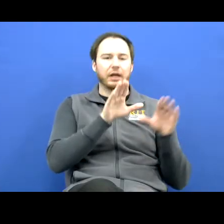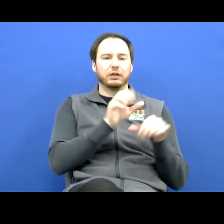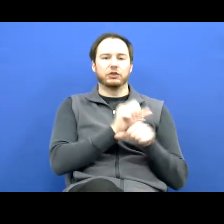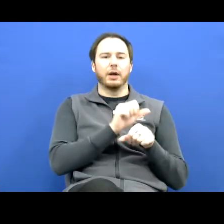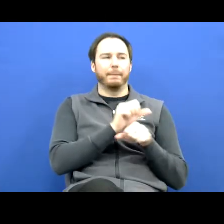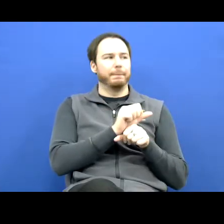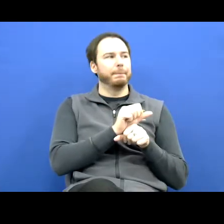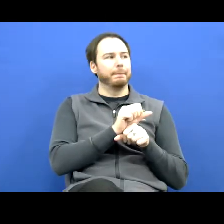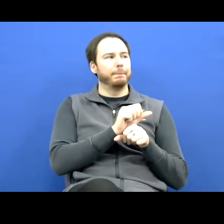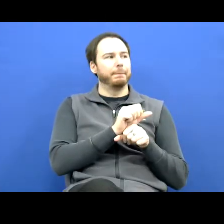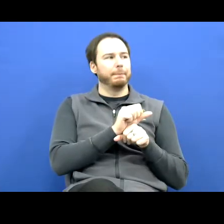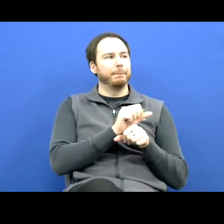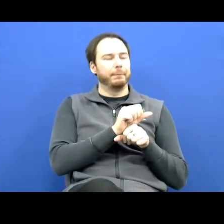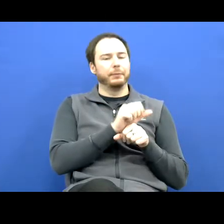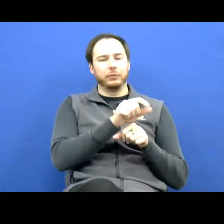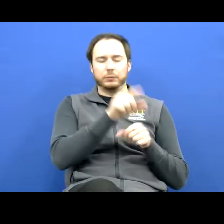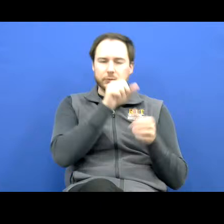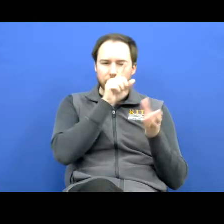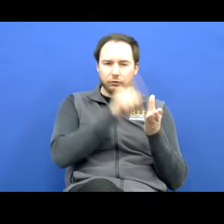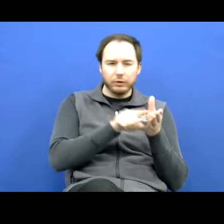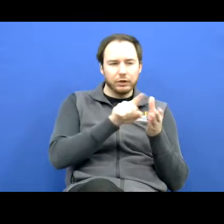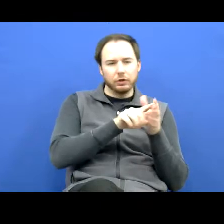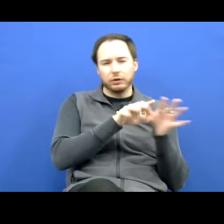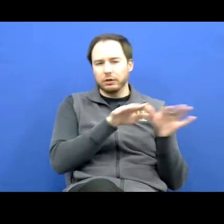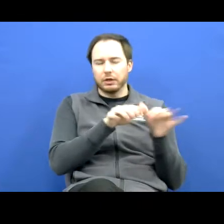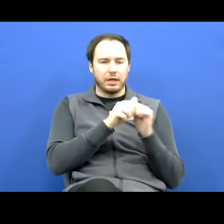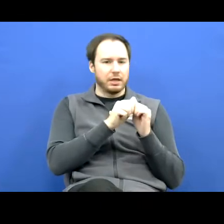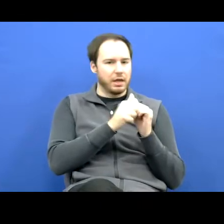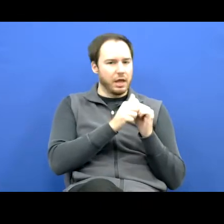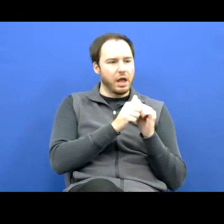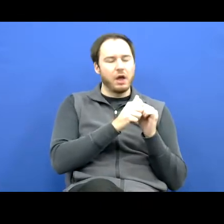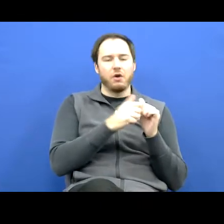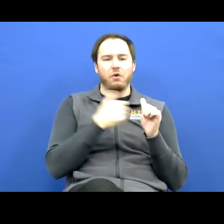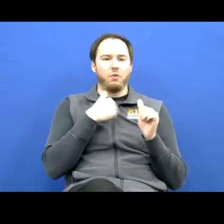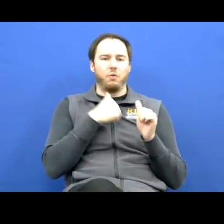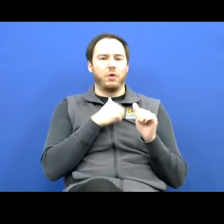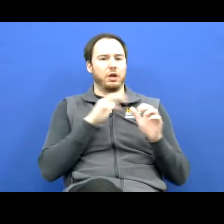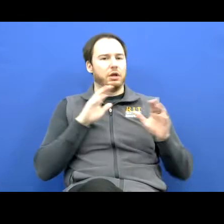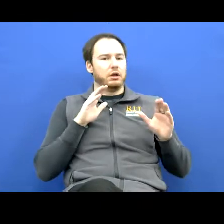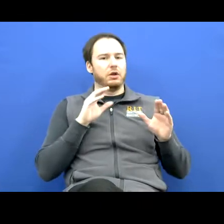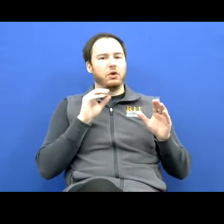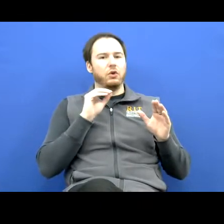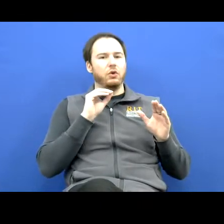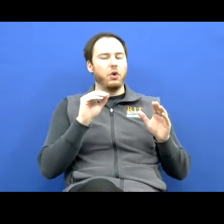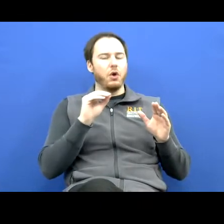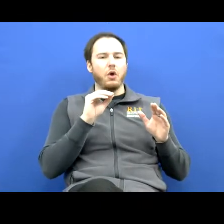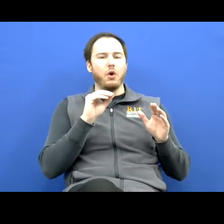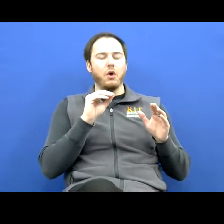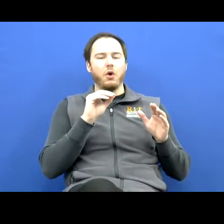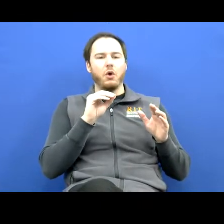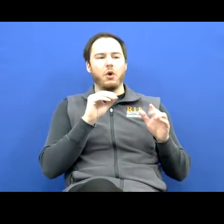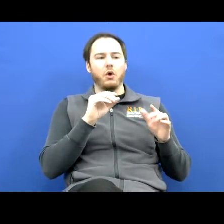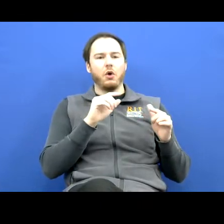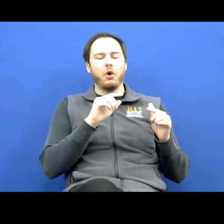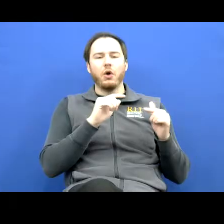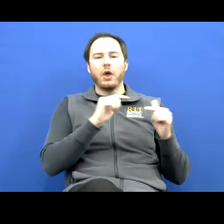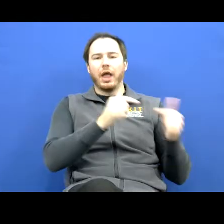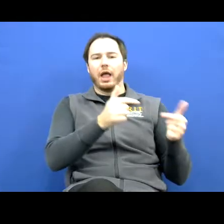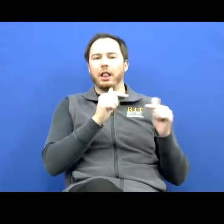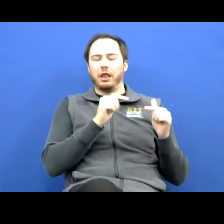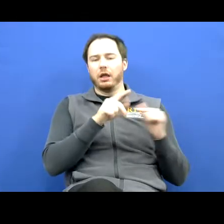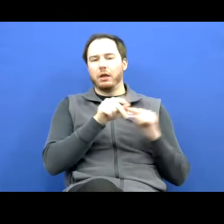of researching this to make sure that we did not have alienation of parkland